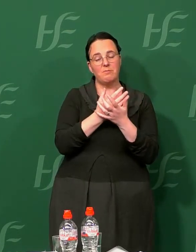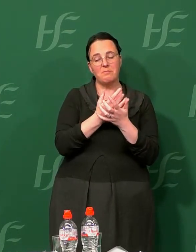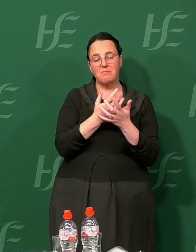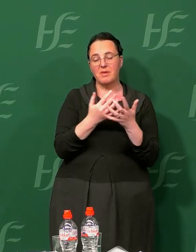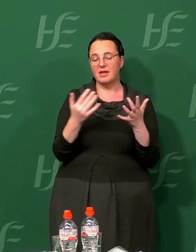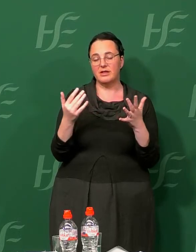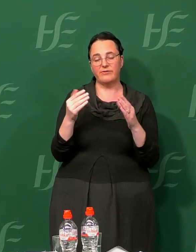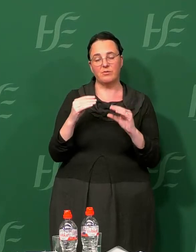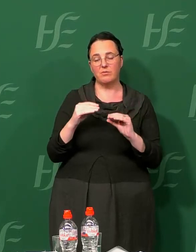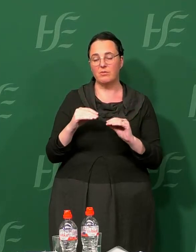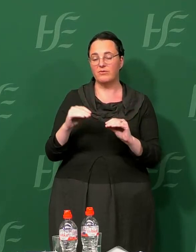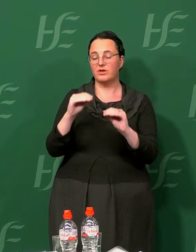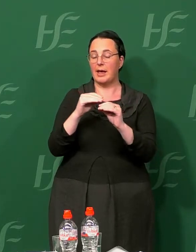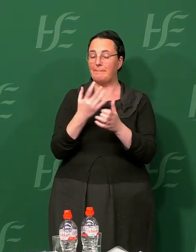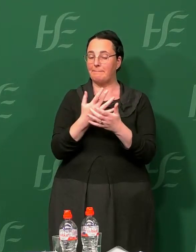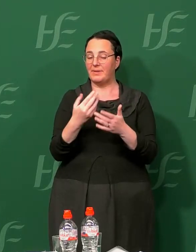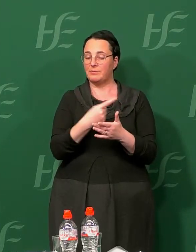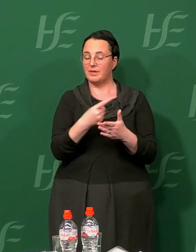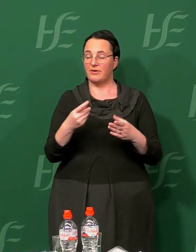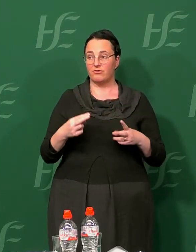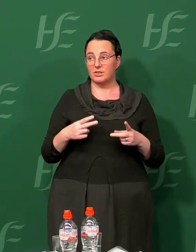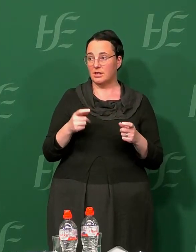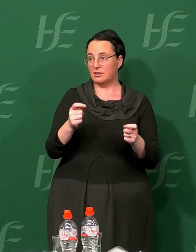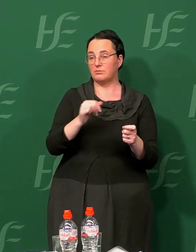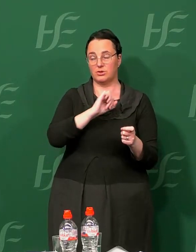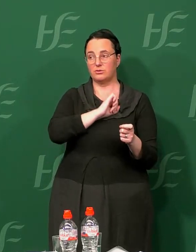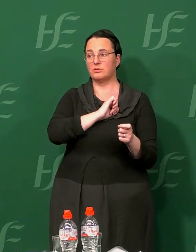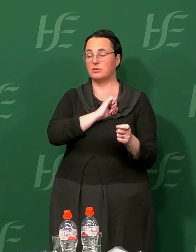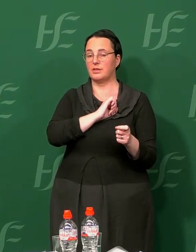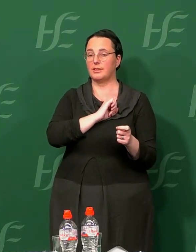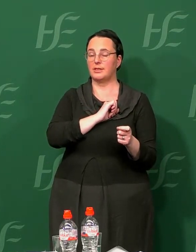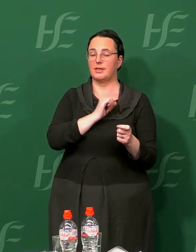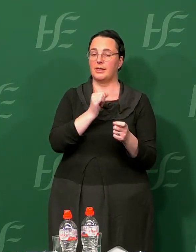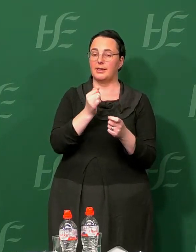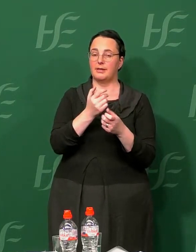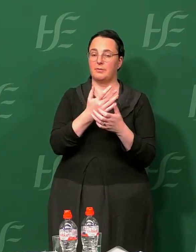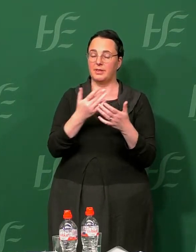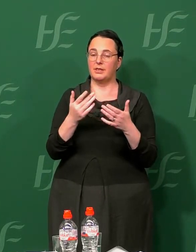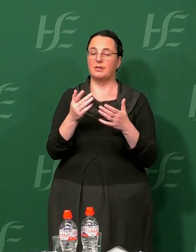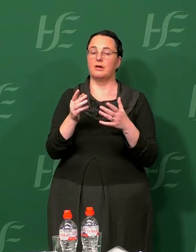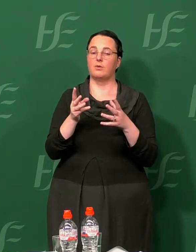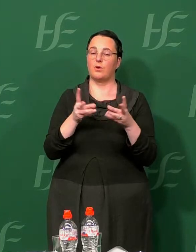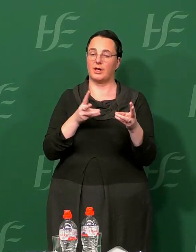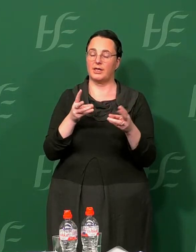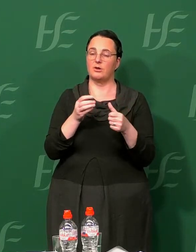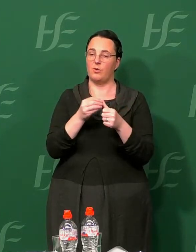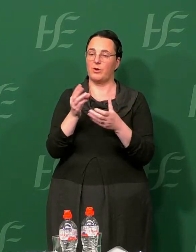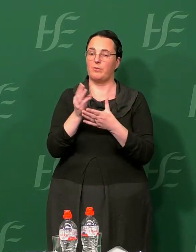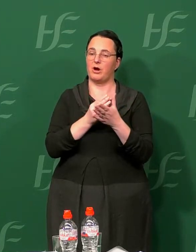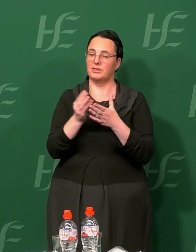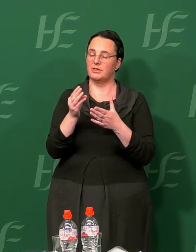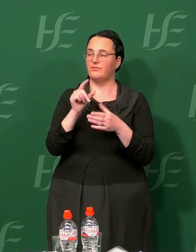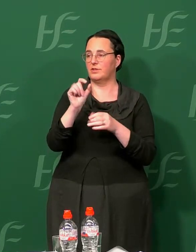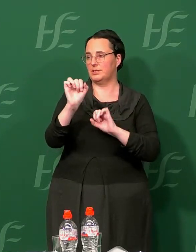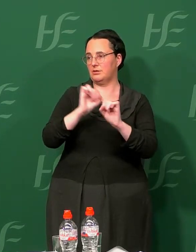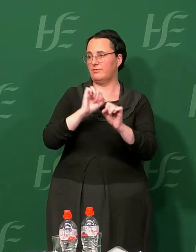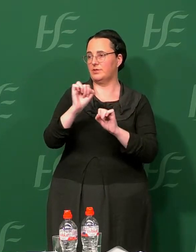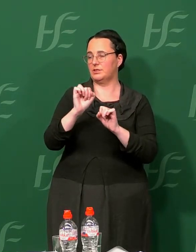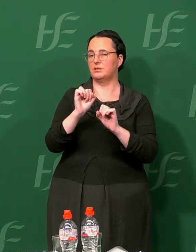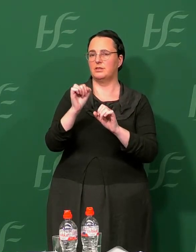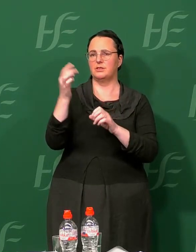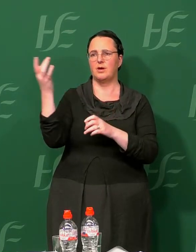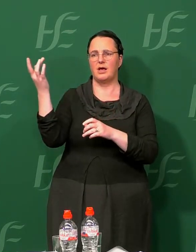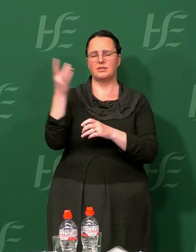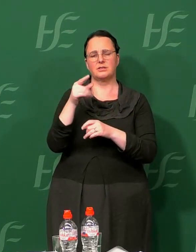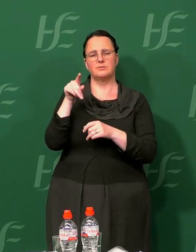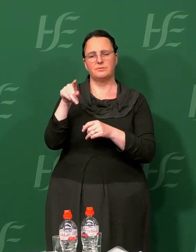on, many will have retired, I've no doubt, and some may be working in other parts of the services. Okay, and then just